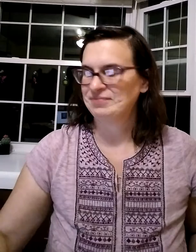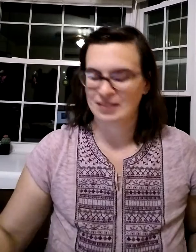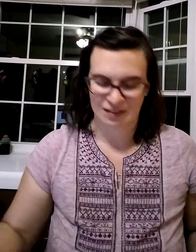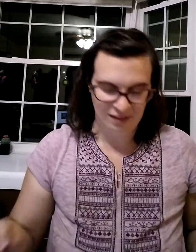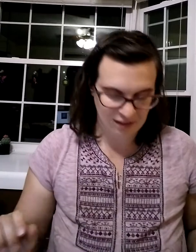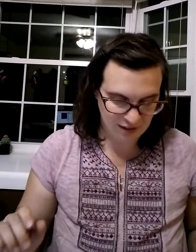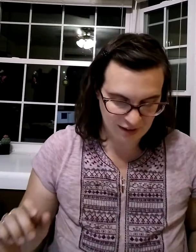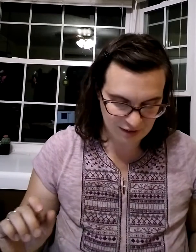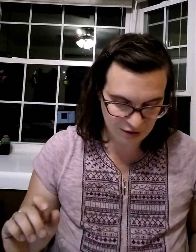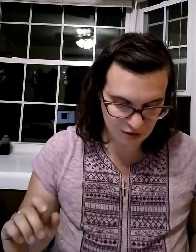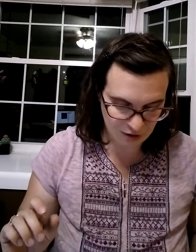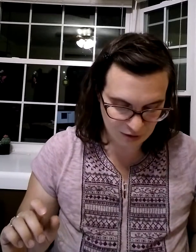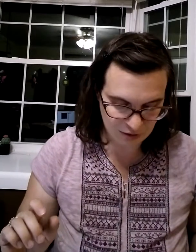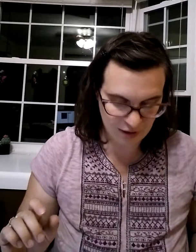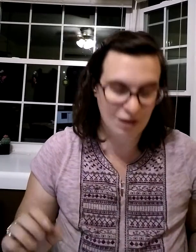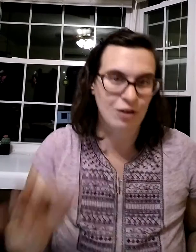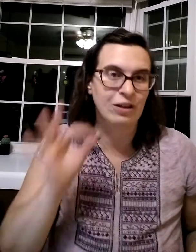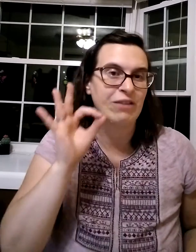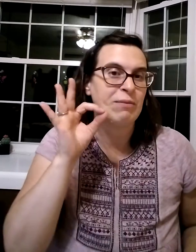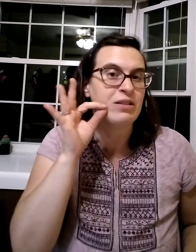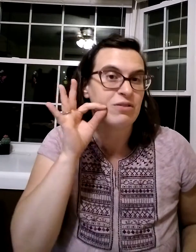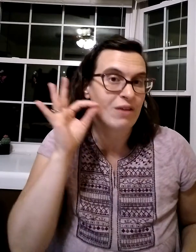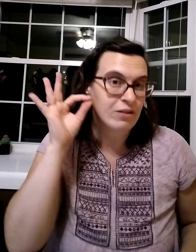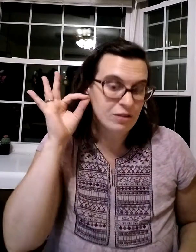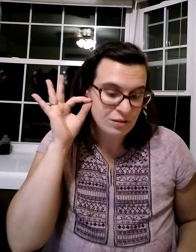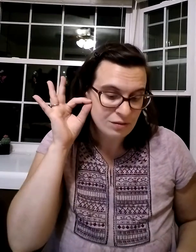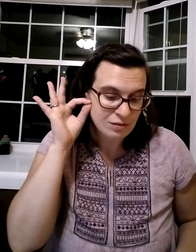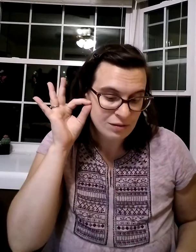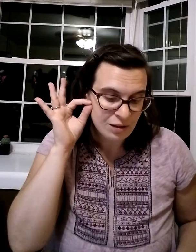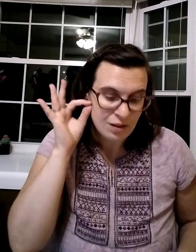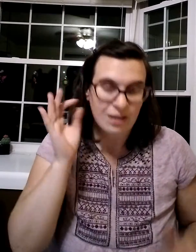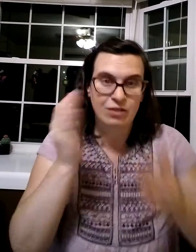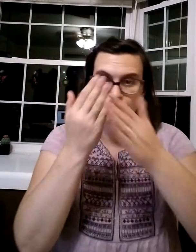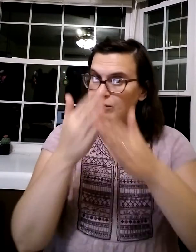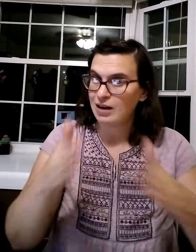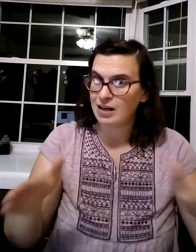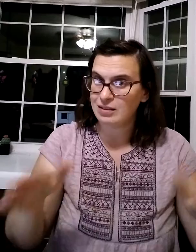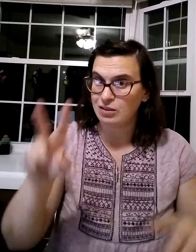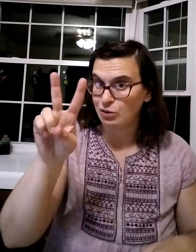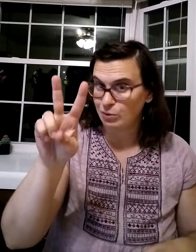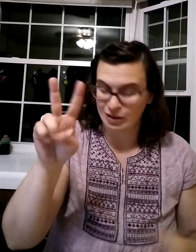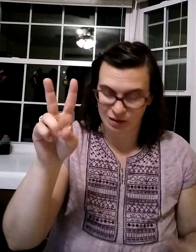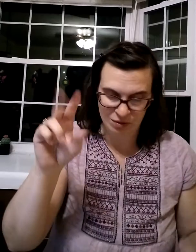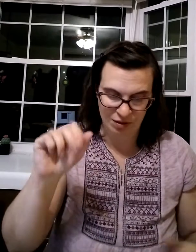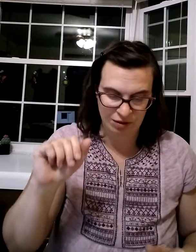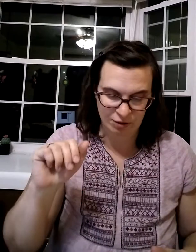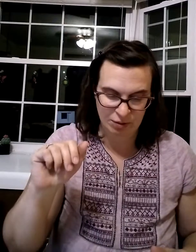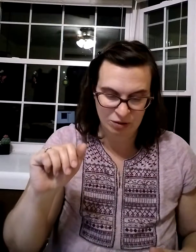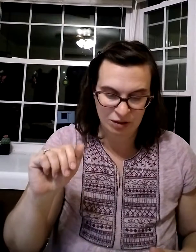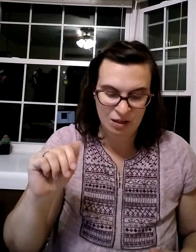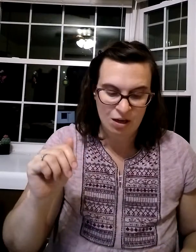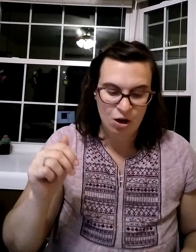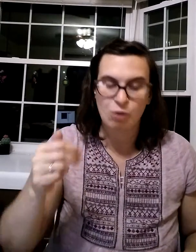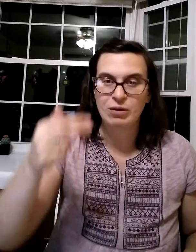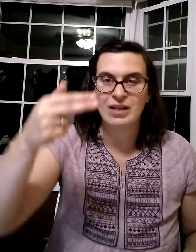All right, so our early native Americans, the feathers, Israel divides into two kingdoms, Homer and